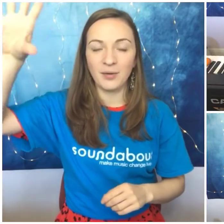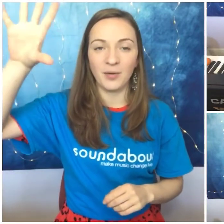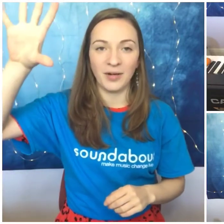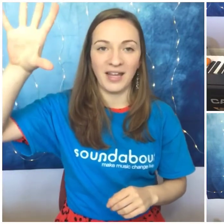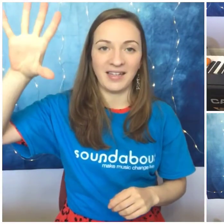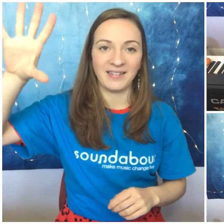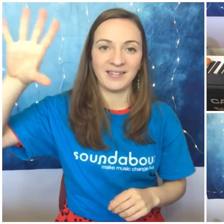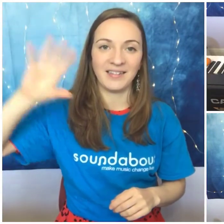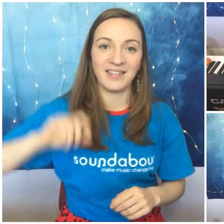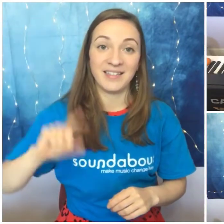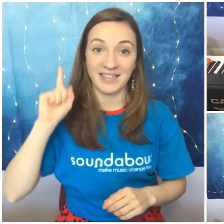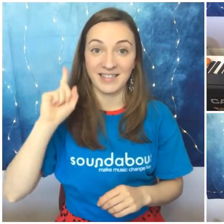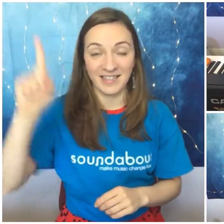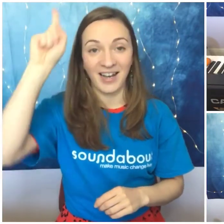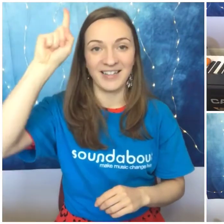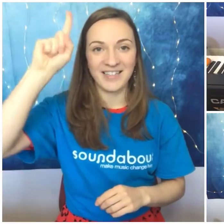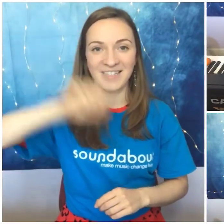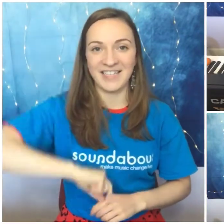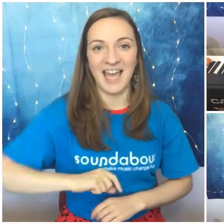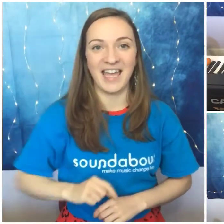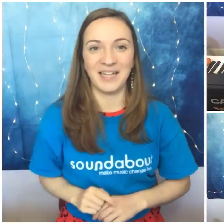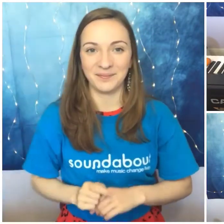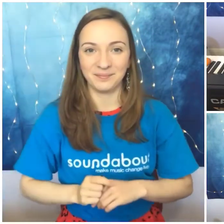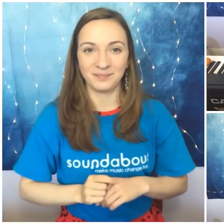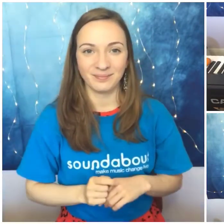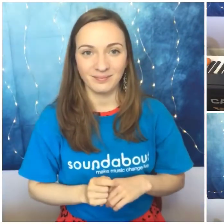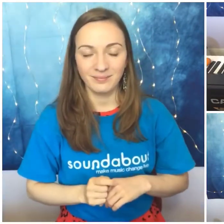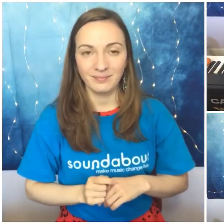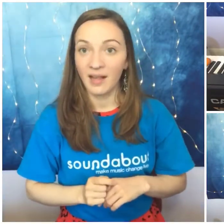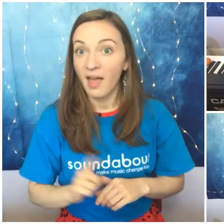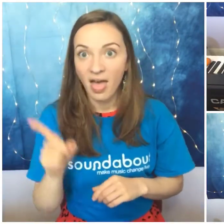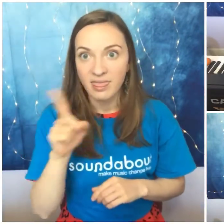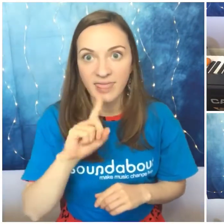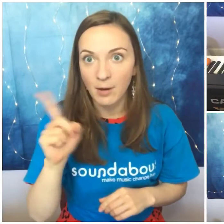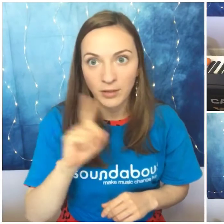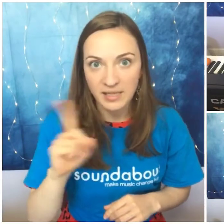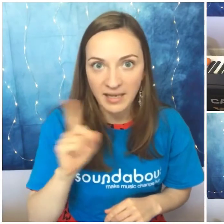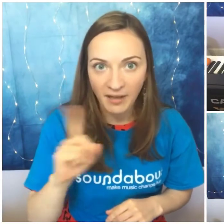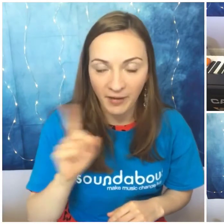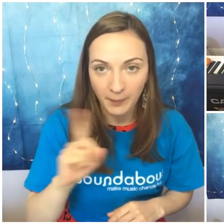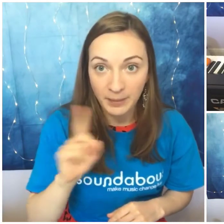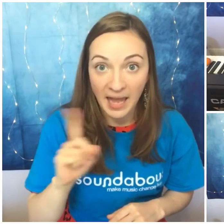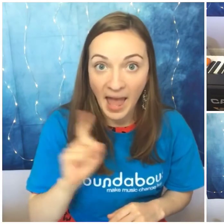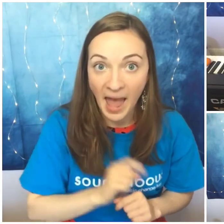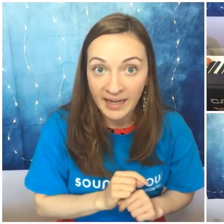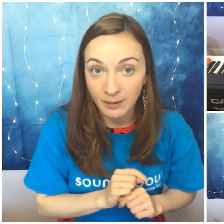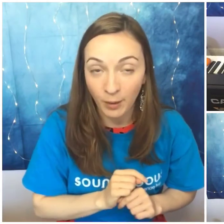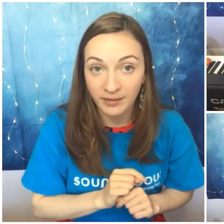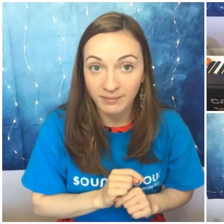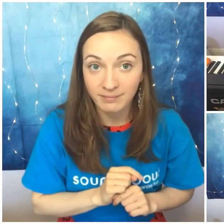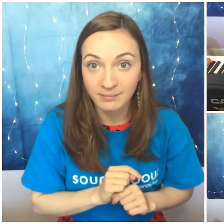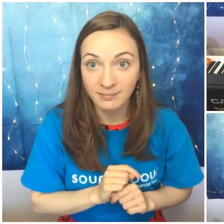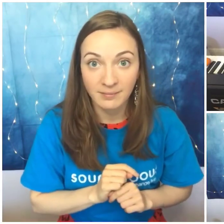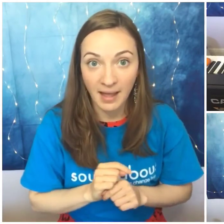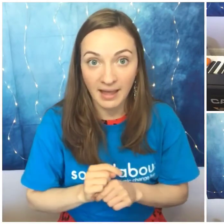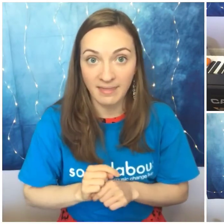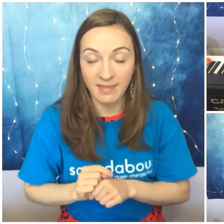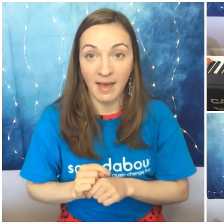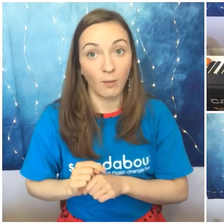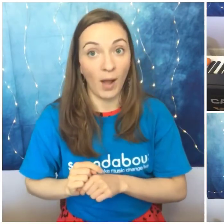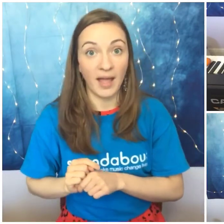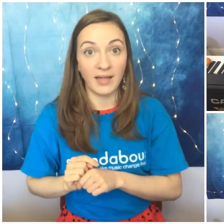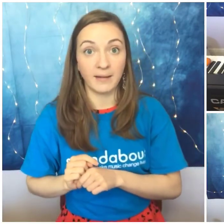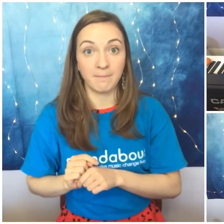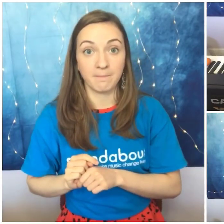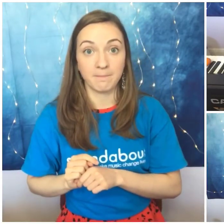every morning to start the day. There would never be anyone in